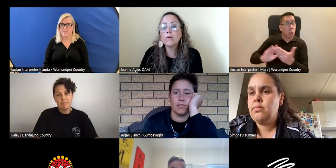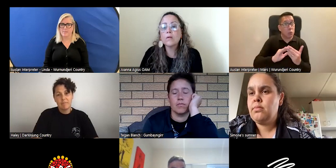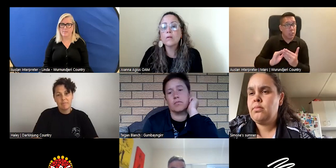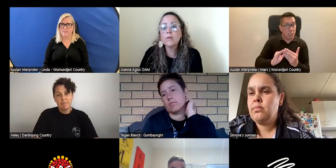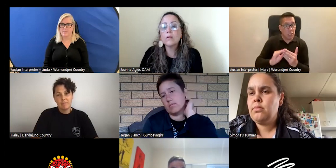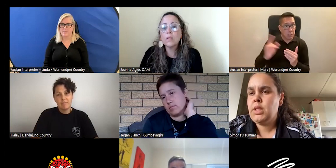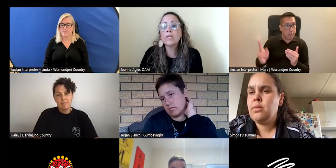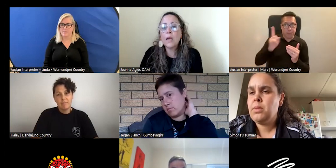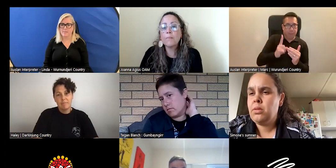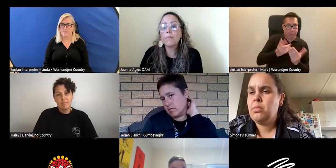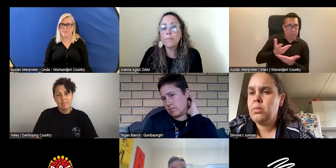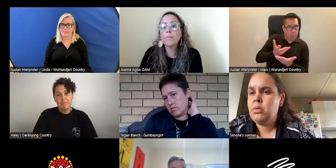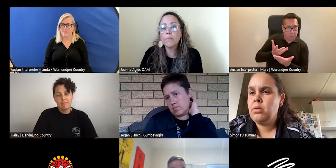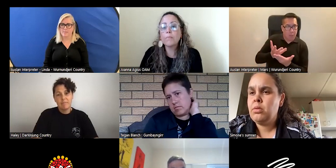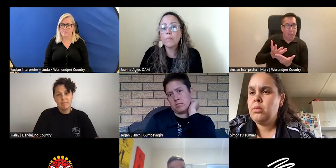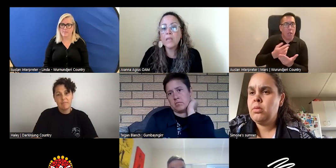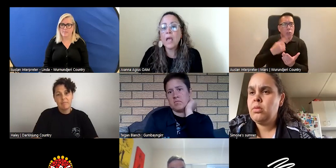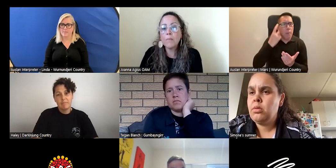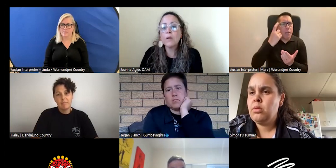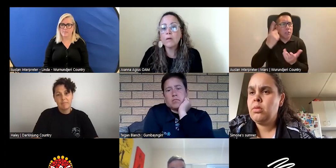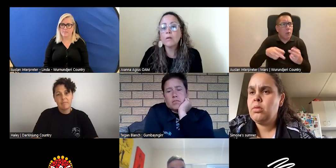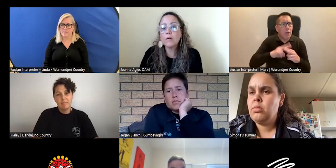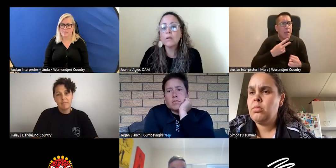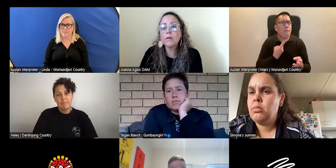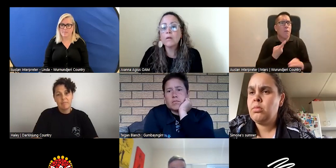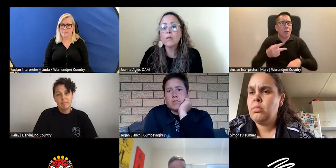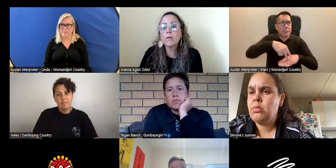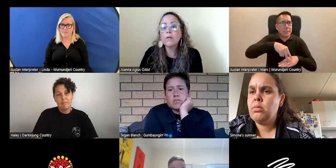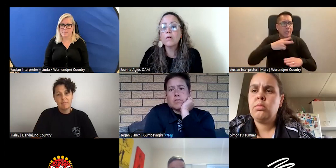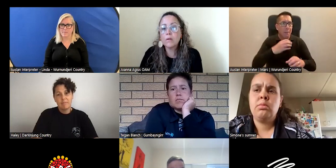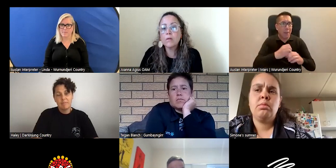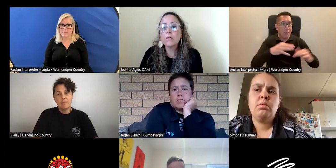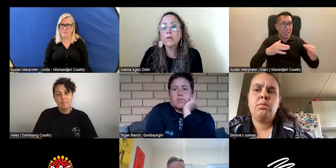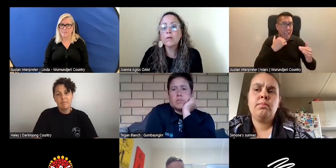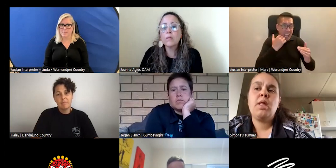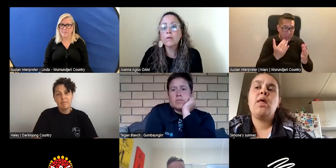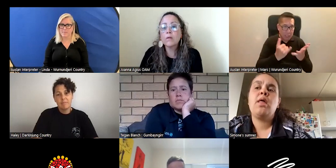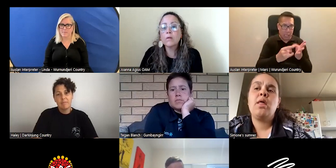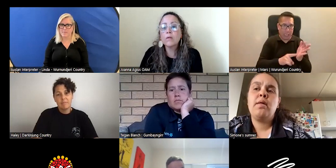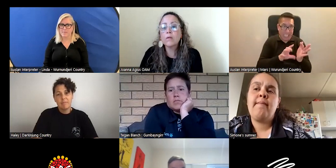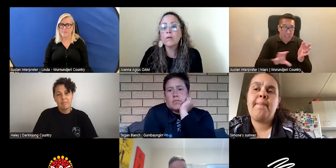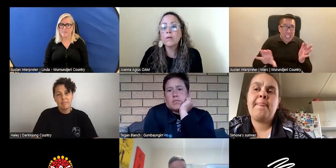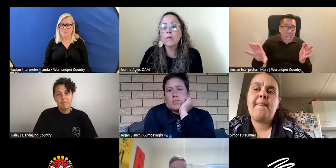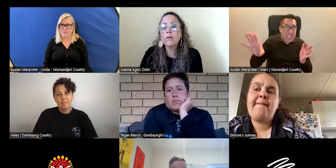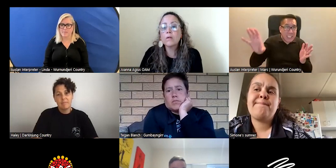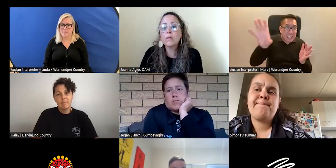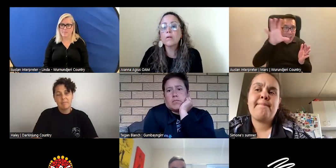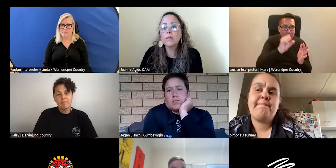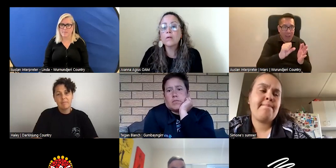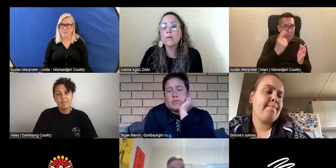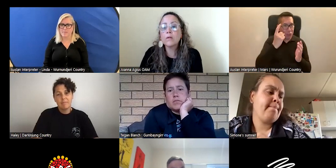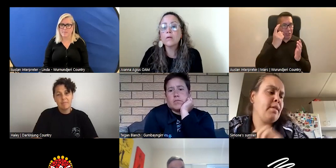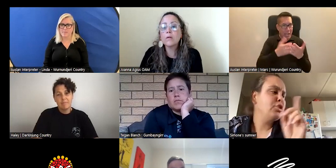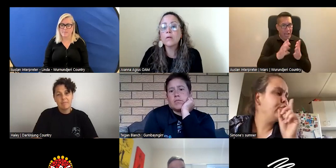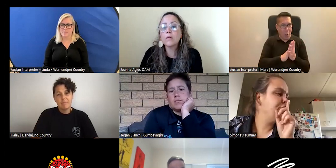imagine if we had a voice parliament in every state, which had regional bodies connected to them, would be